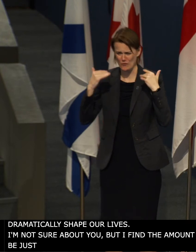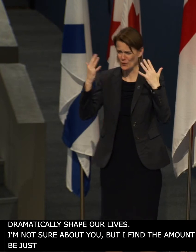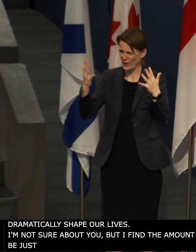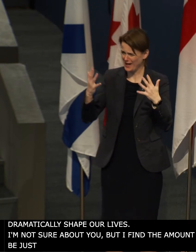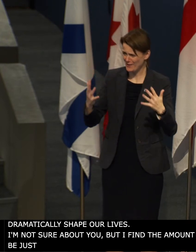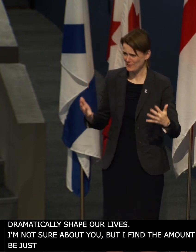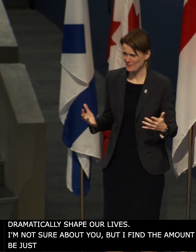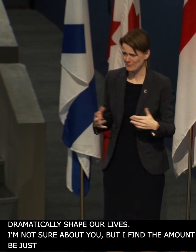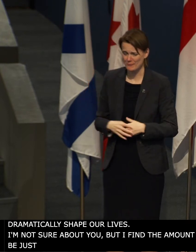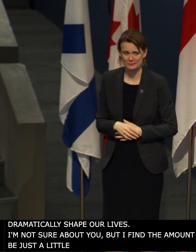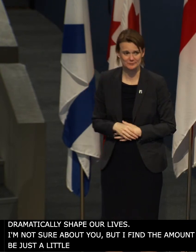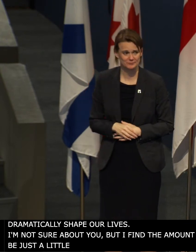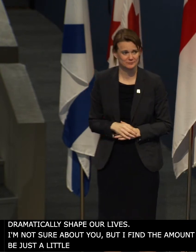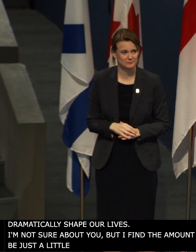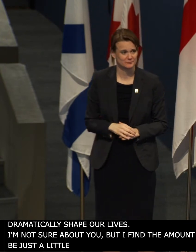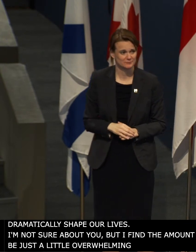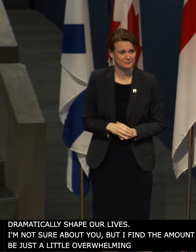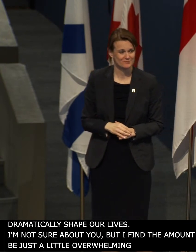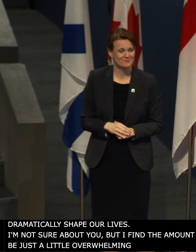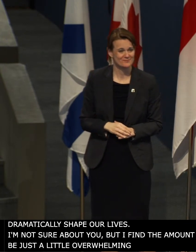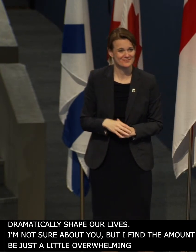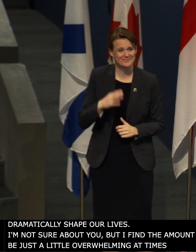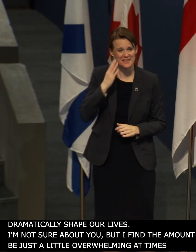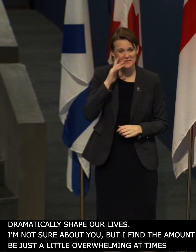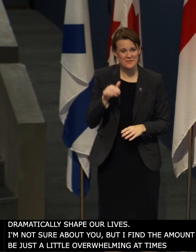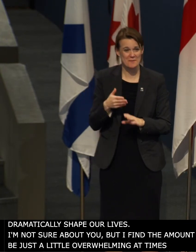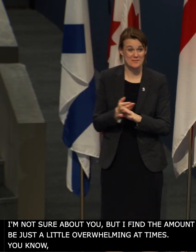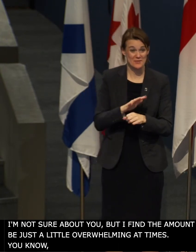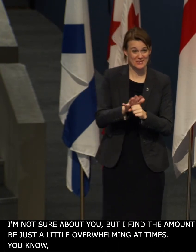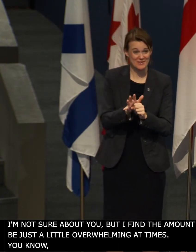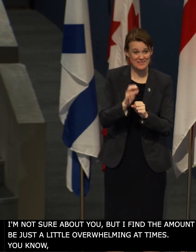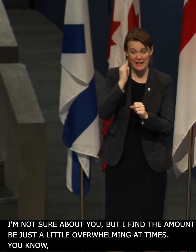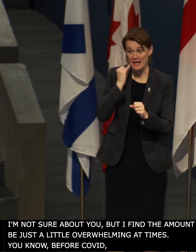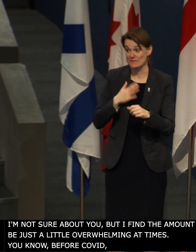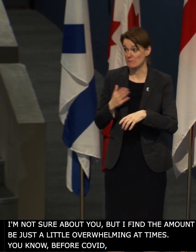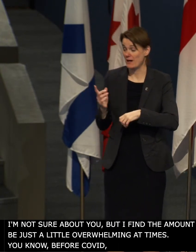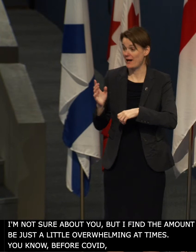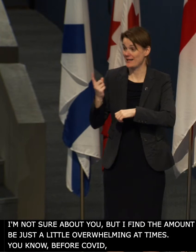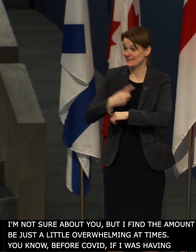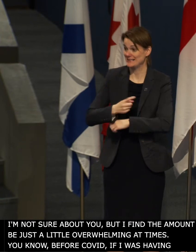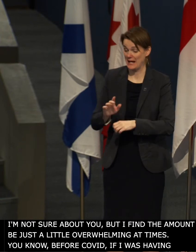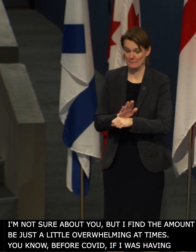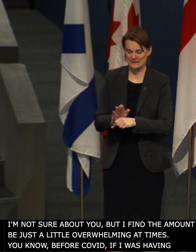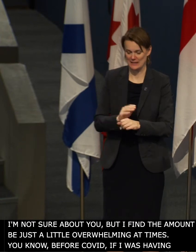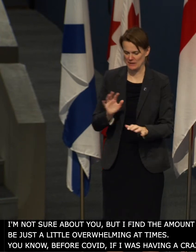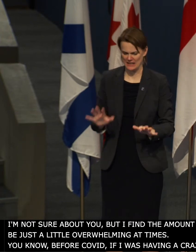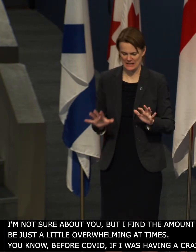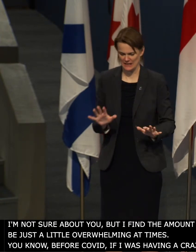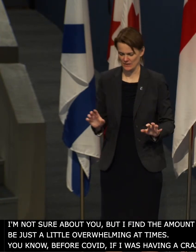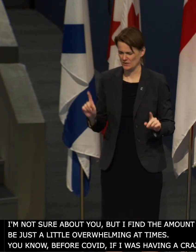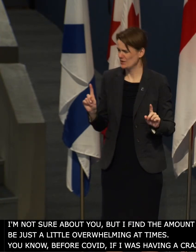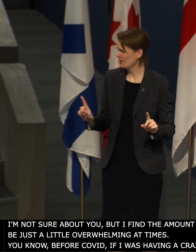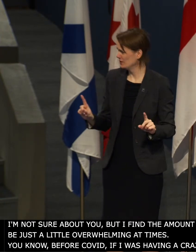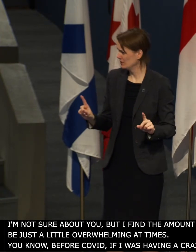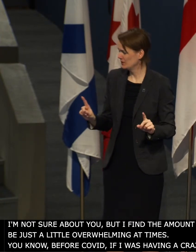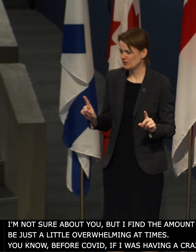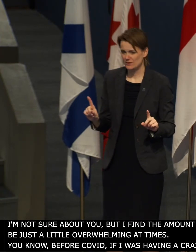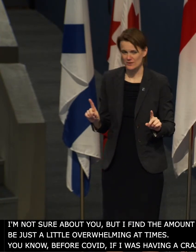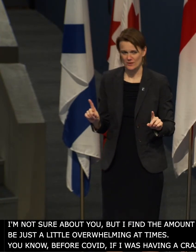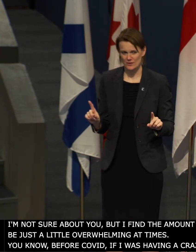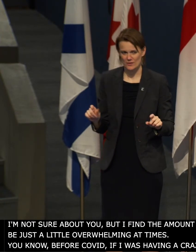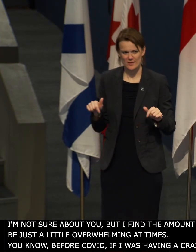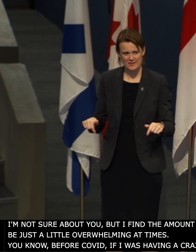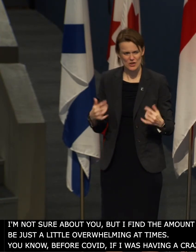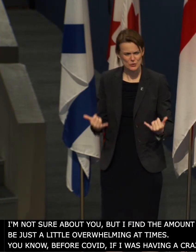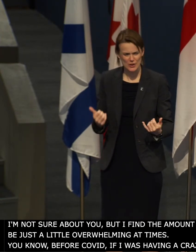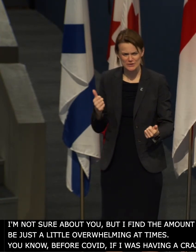at times. You know, before COVID, if I was having a crazy, chaotic day, I would kind of pause and I'd ask myself, I'd say, what day of